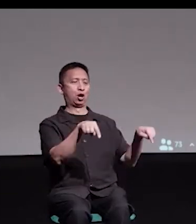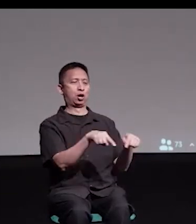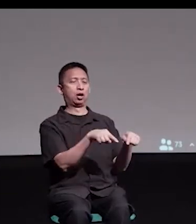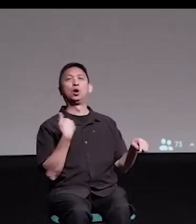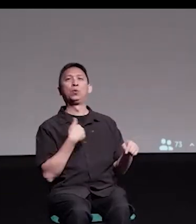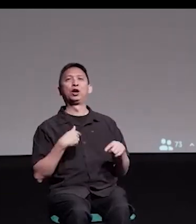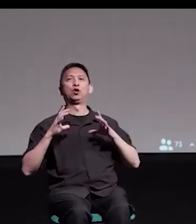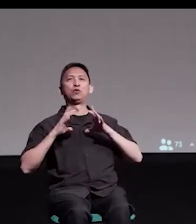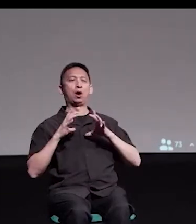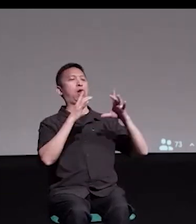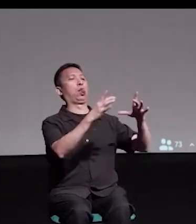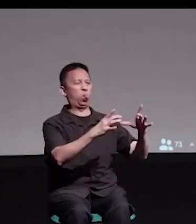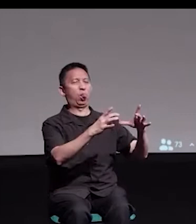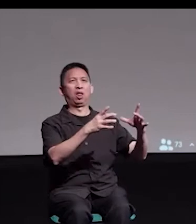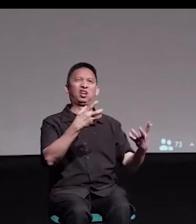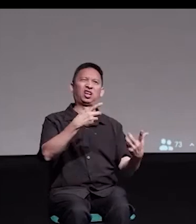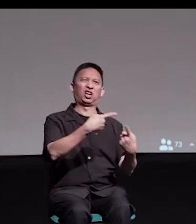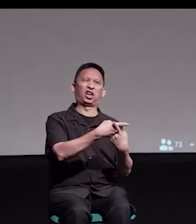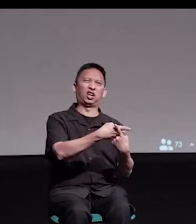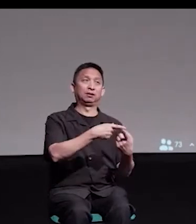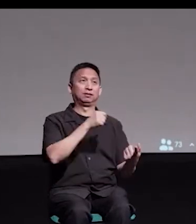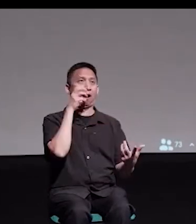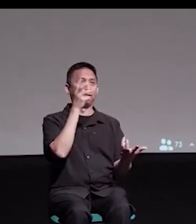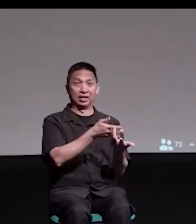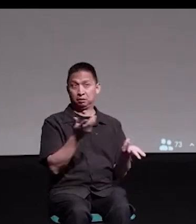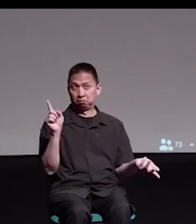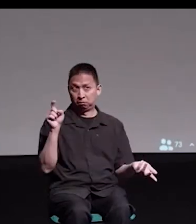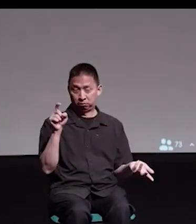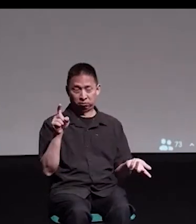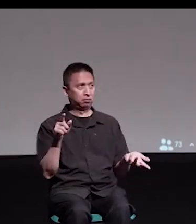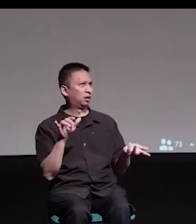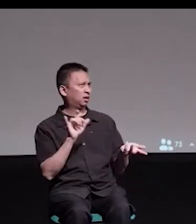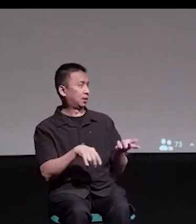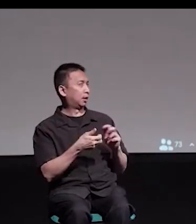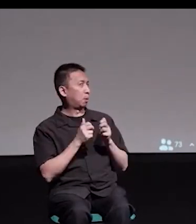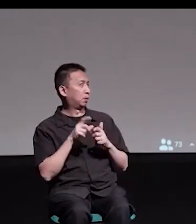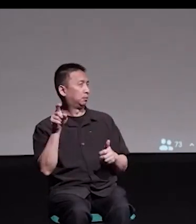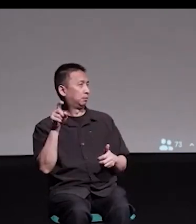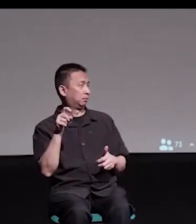its own canon documentary? Is that what the problem is?